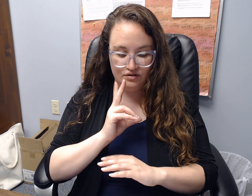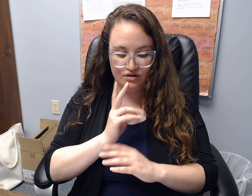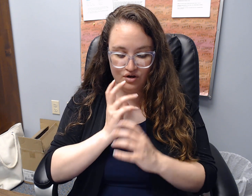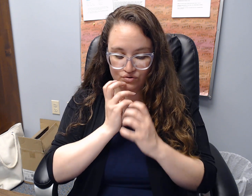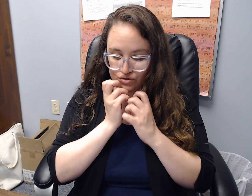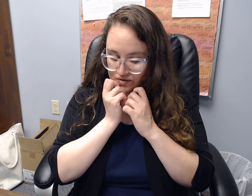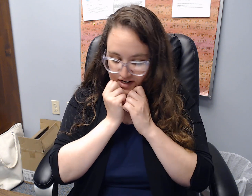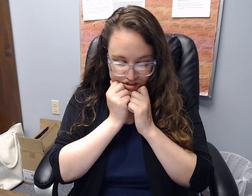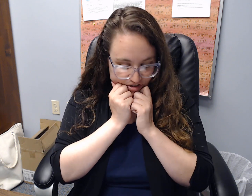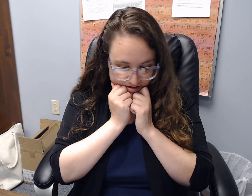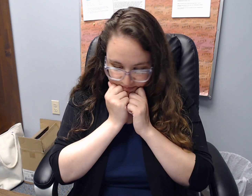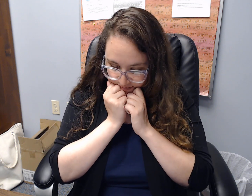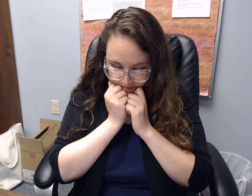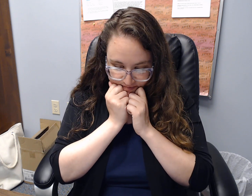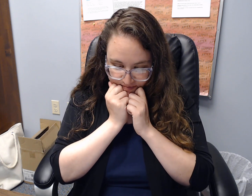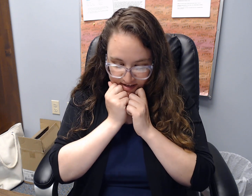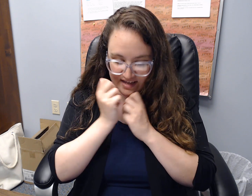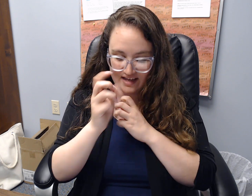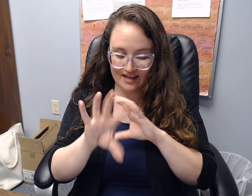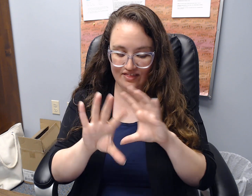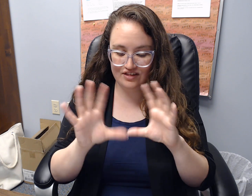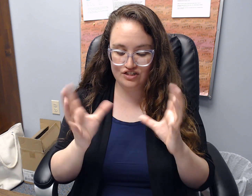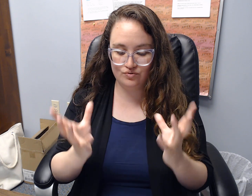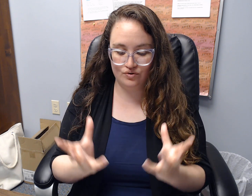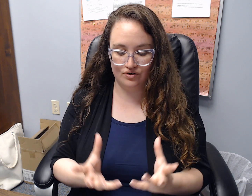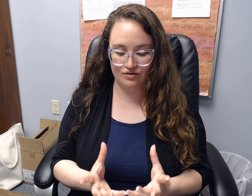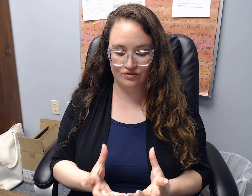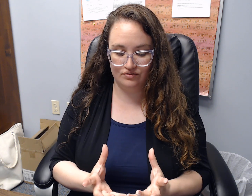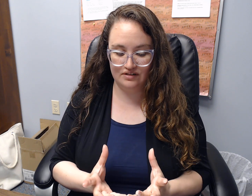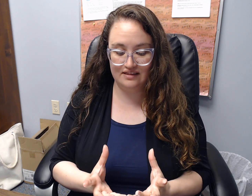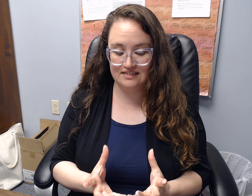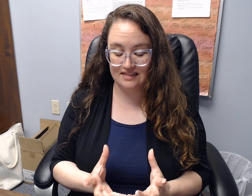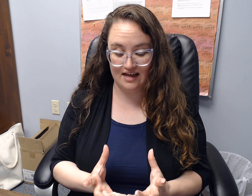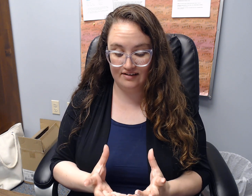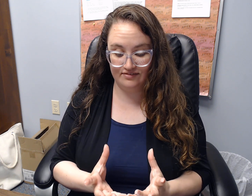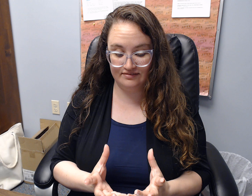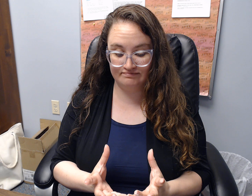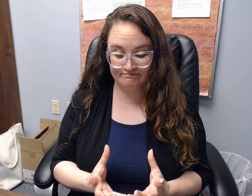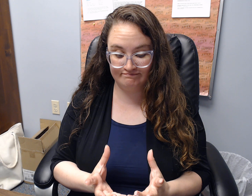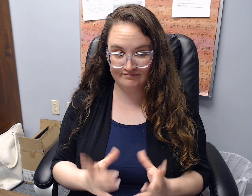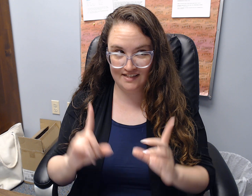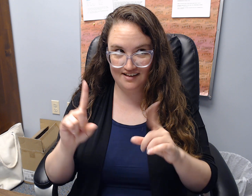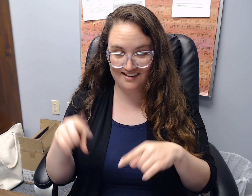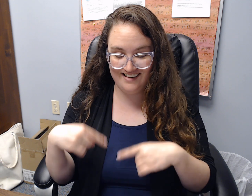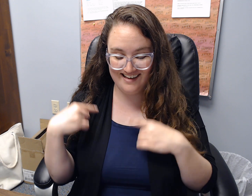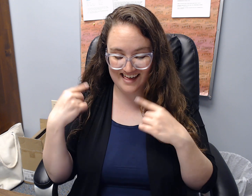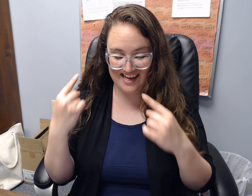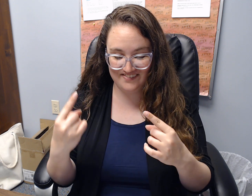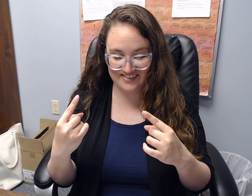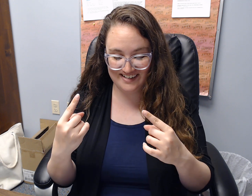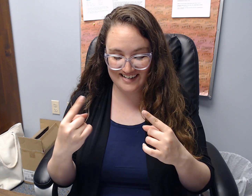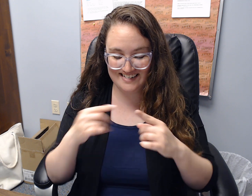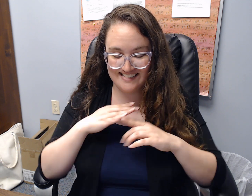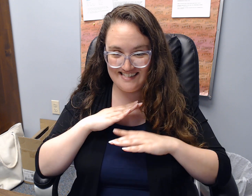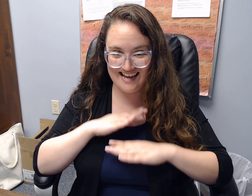No treasure in this world, in this life, could ever